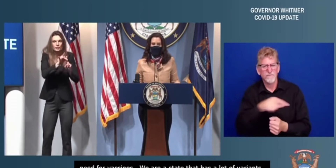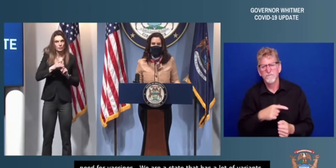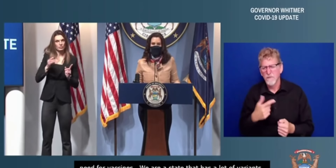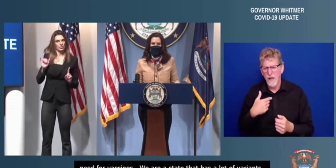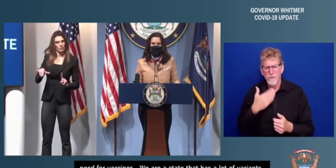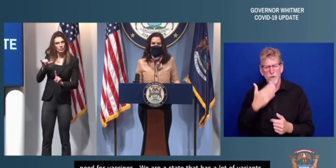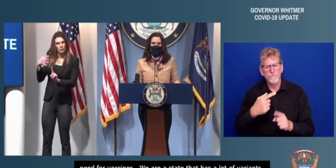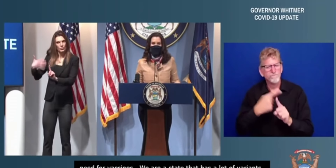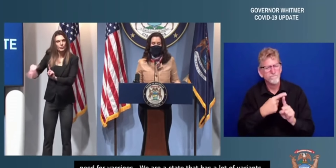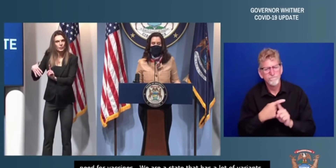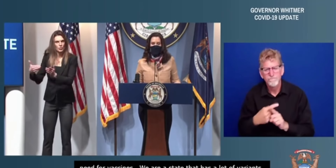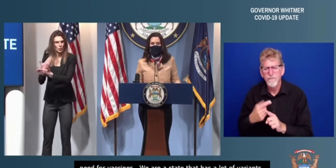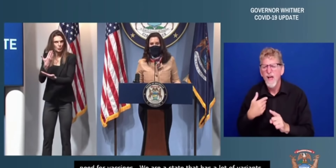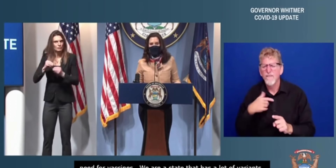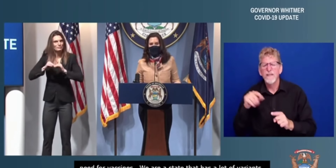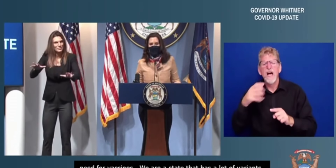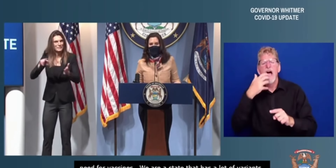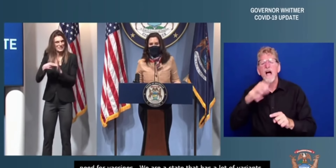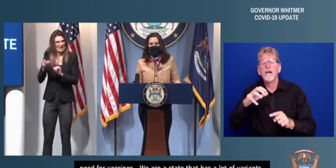the first place because of the